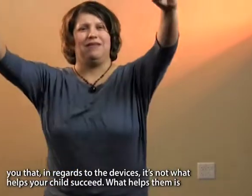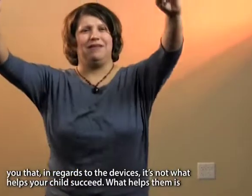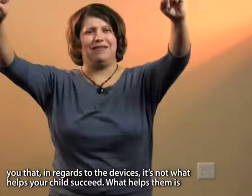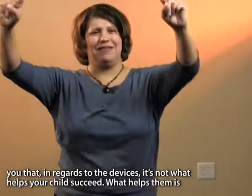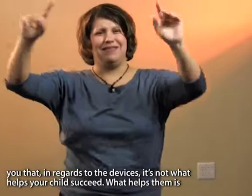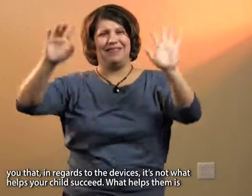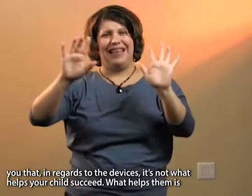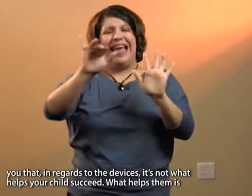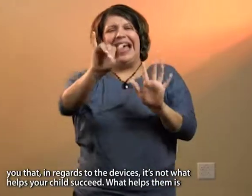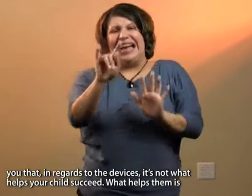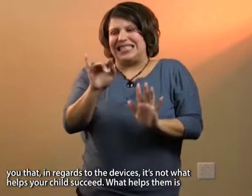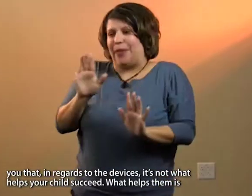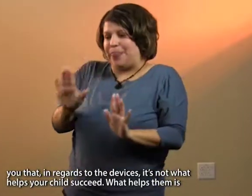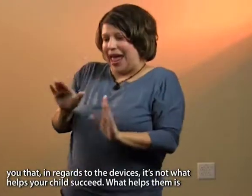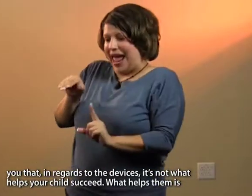it's not what helps your child succeed